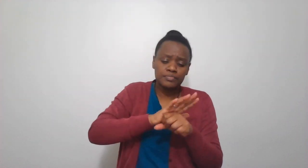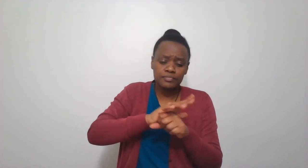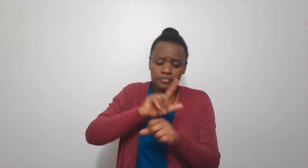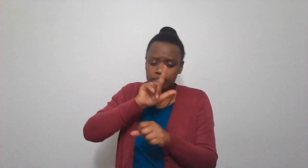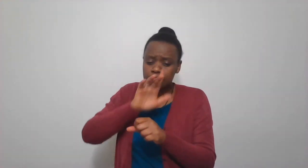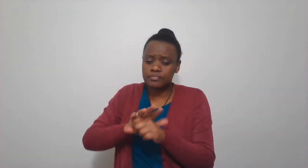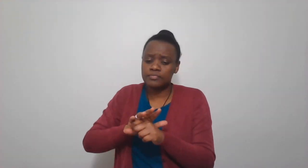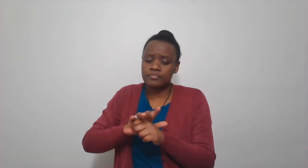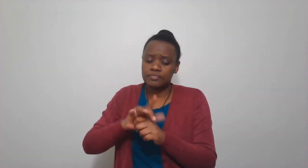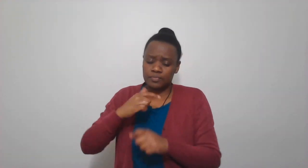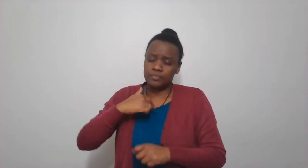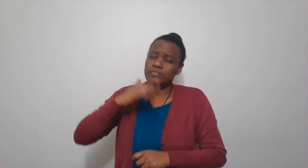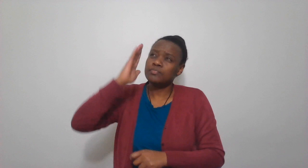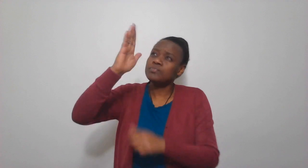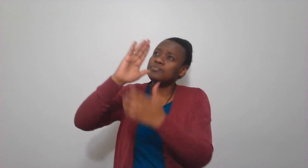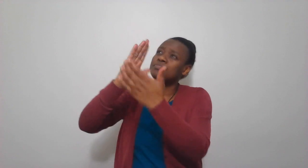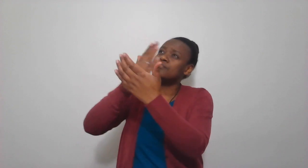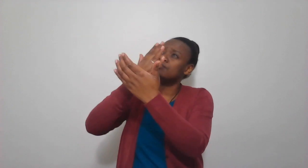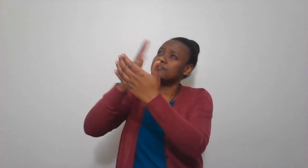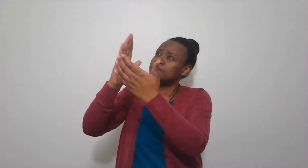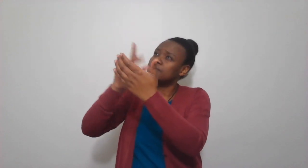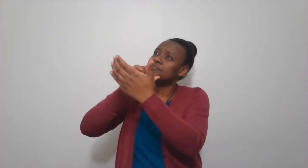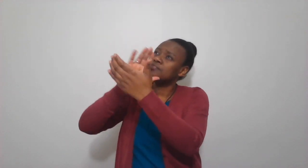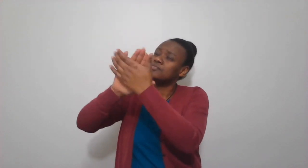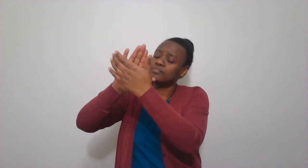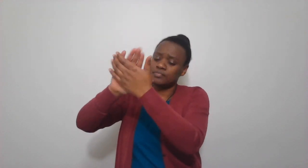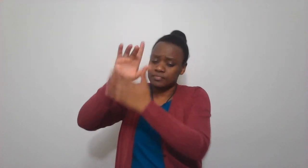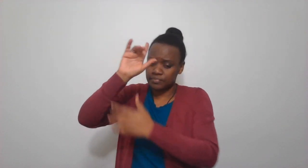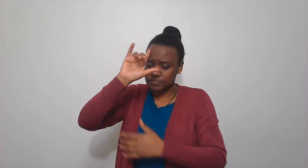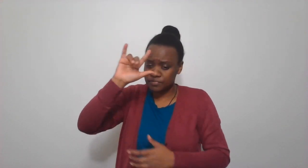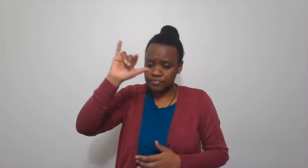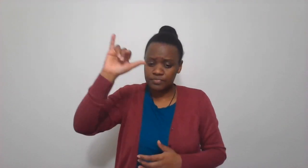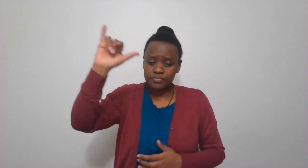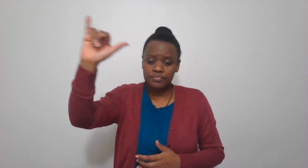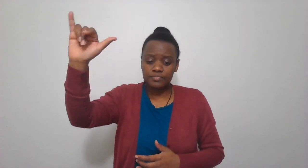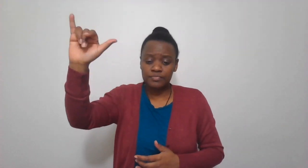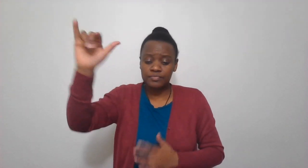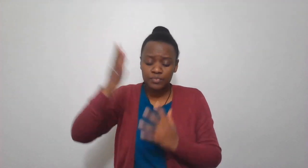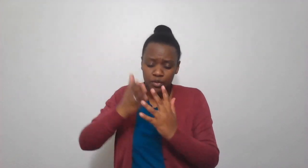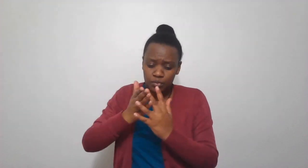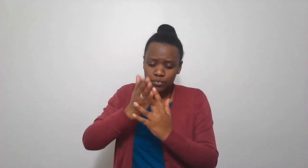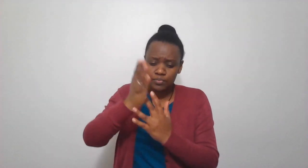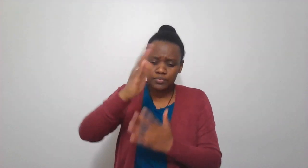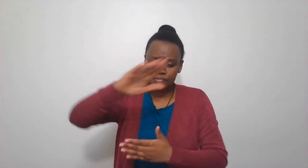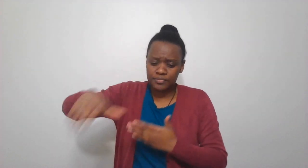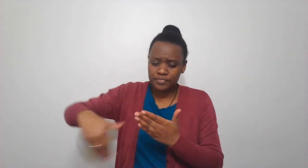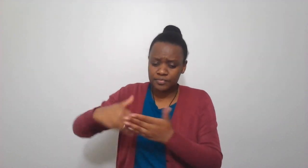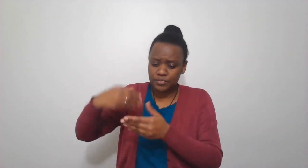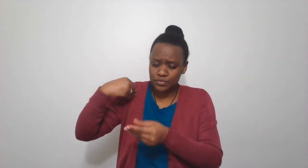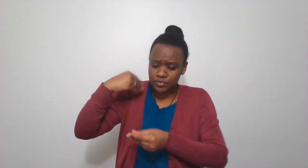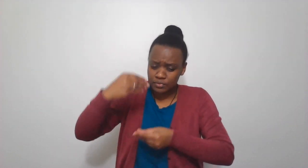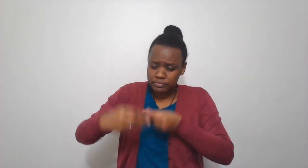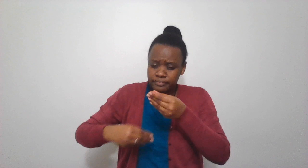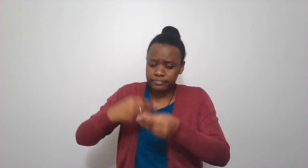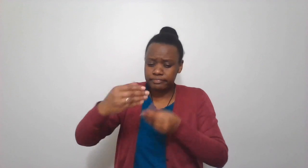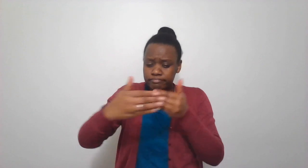The promises of the Lord I will sing forever. Through all generations